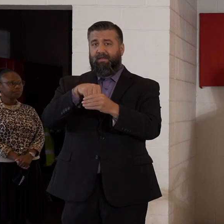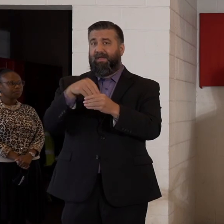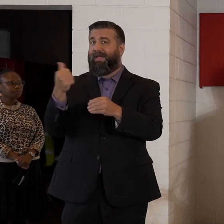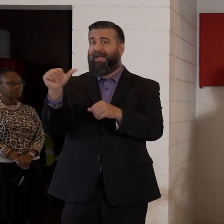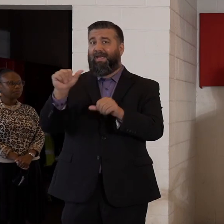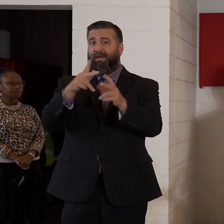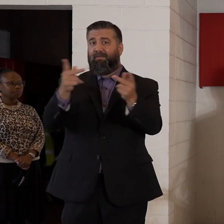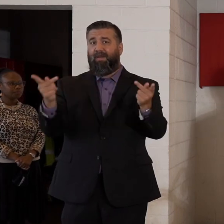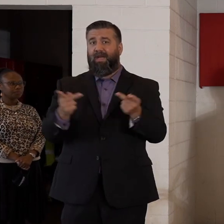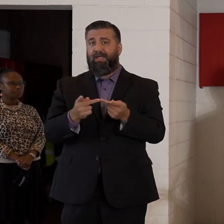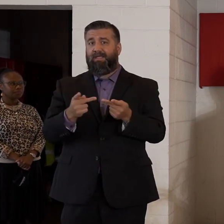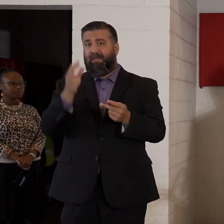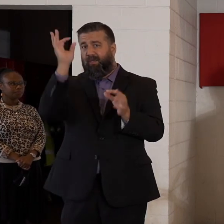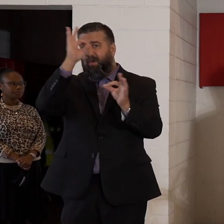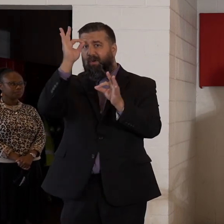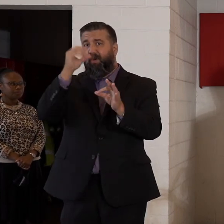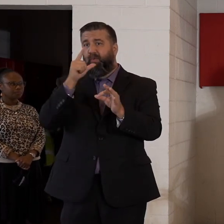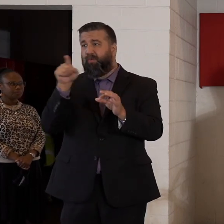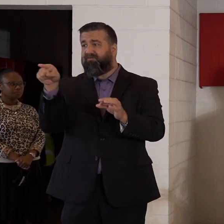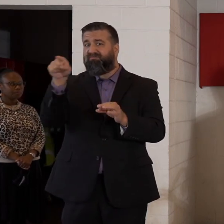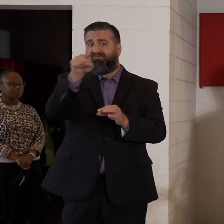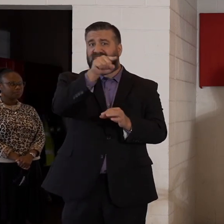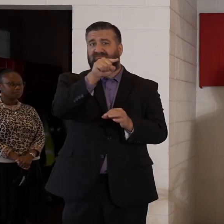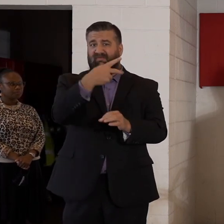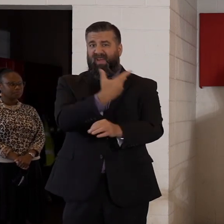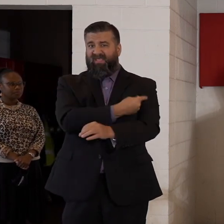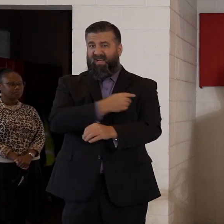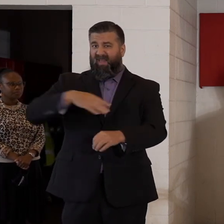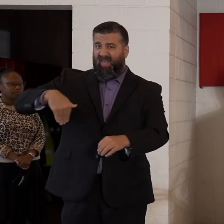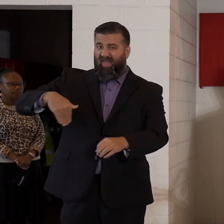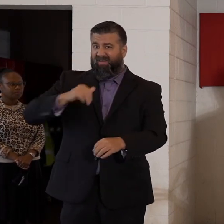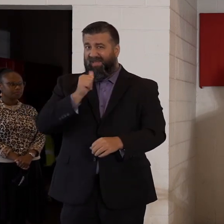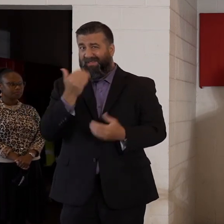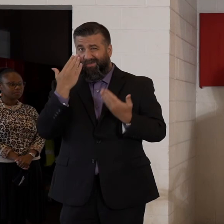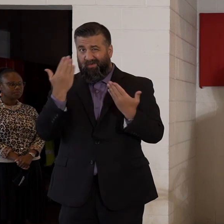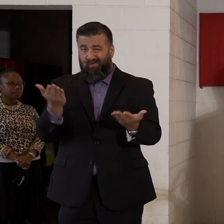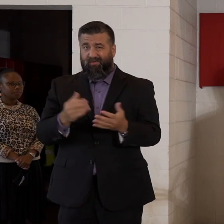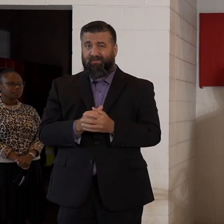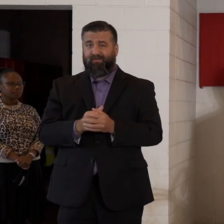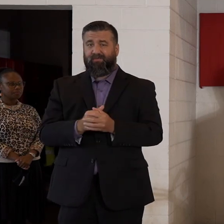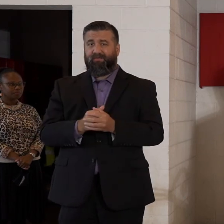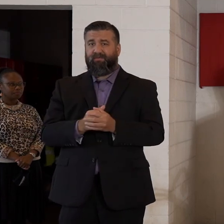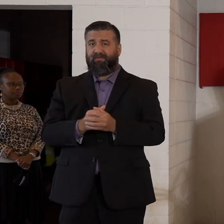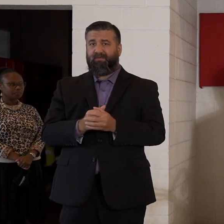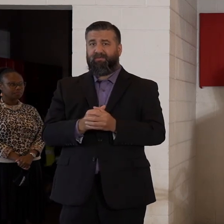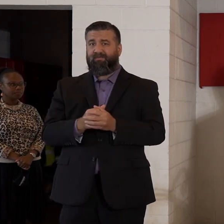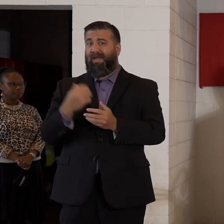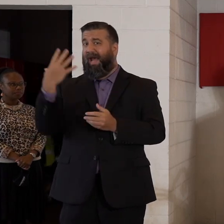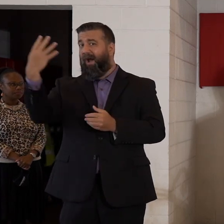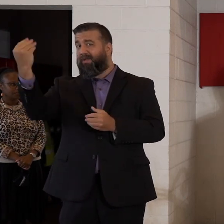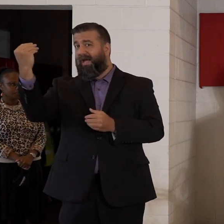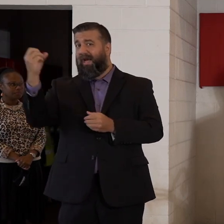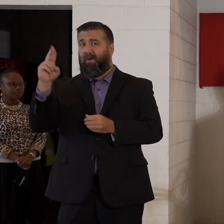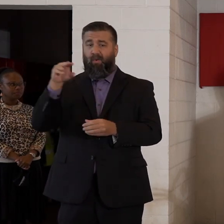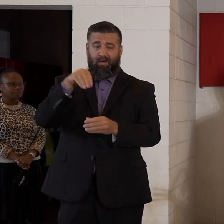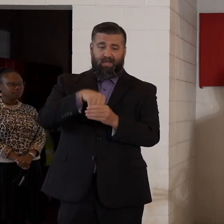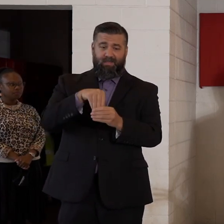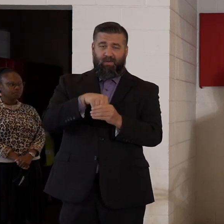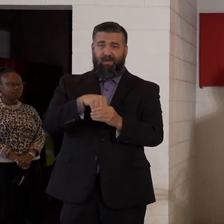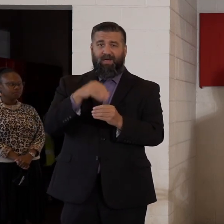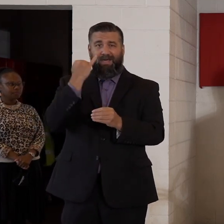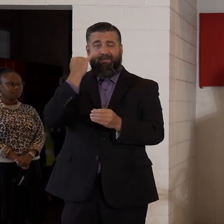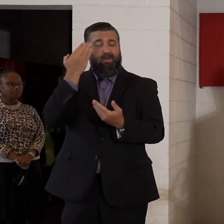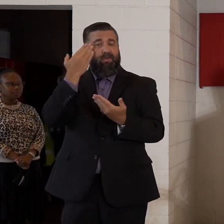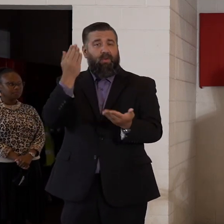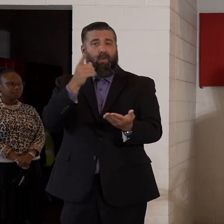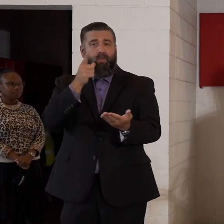in any place where you don't know the vaccination status of the people who are around you. outdoor crowded places or indoors if you don't know the vaccination